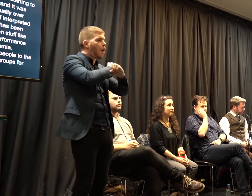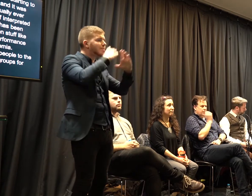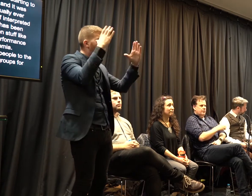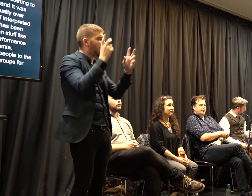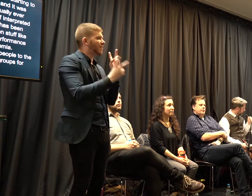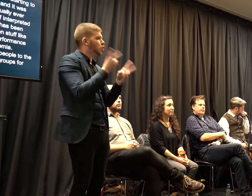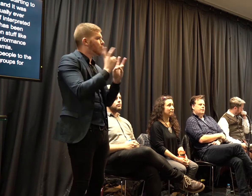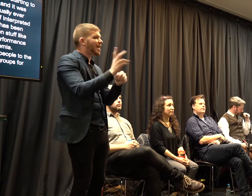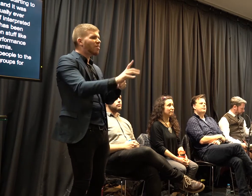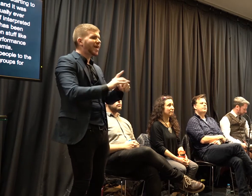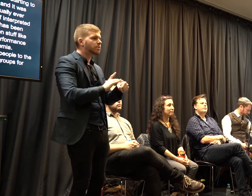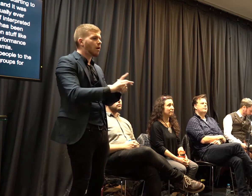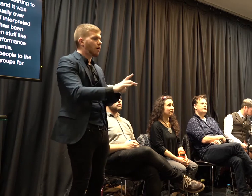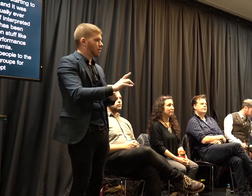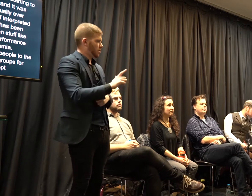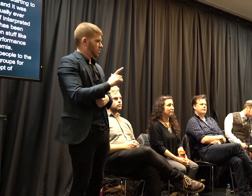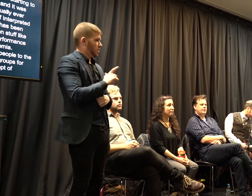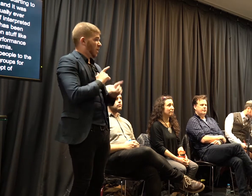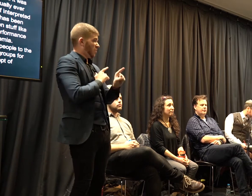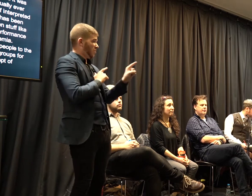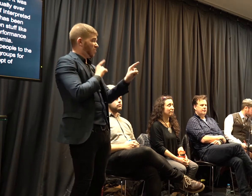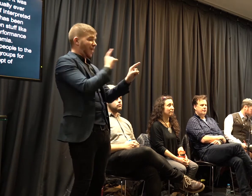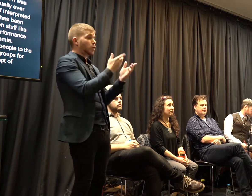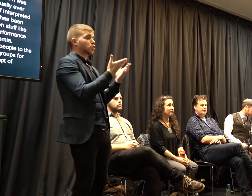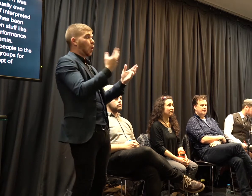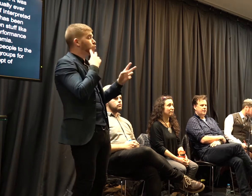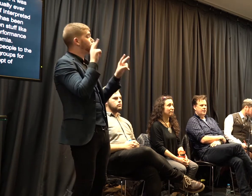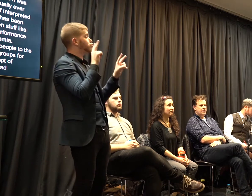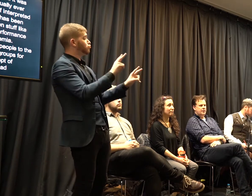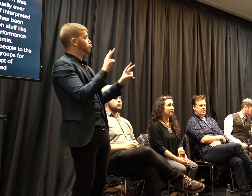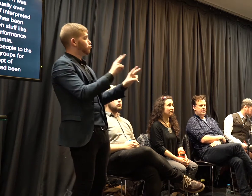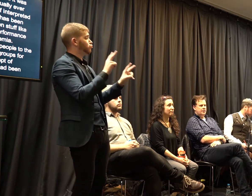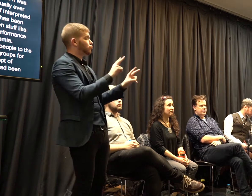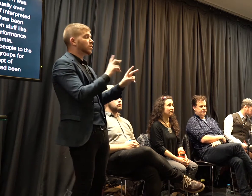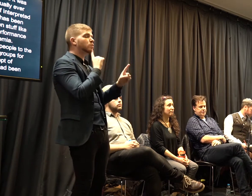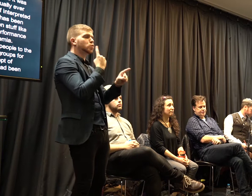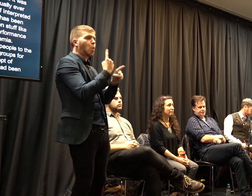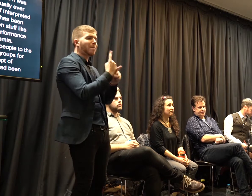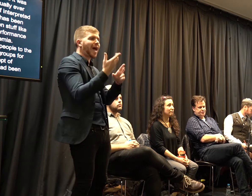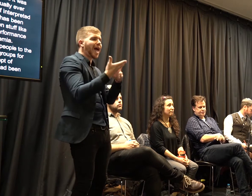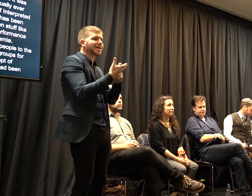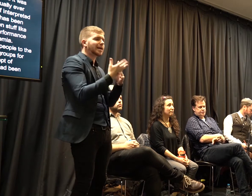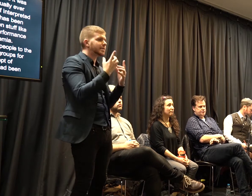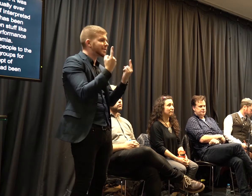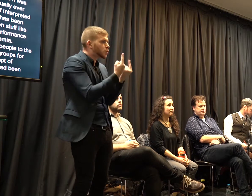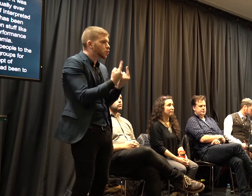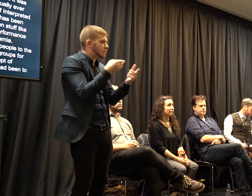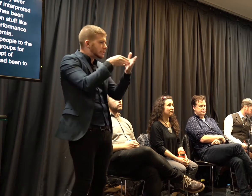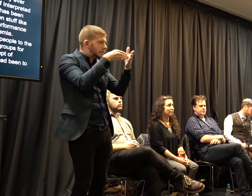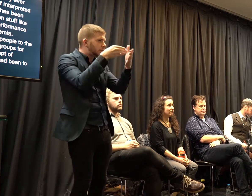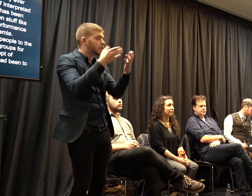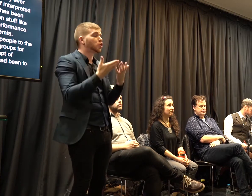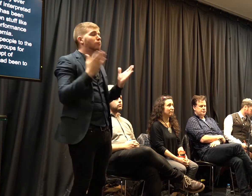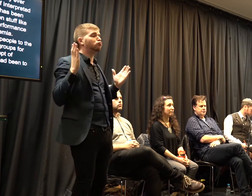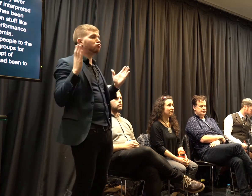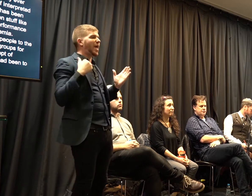theatre, about the play that we had been to see, and about access issues generally. We didn't talk about the specific